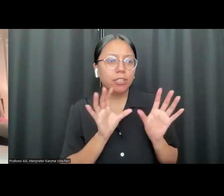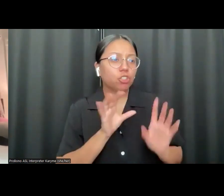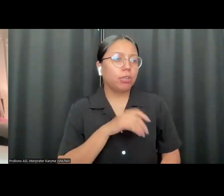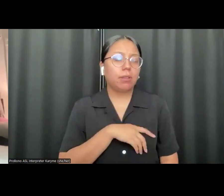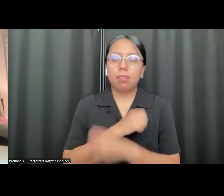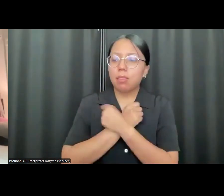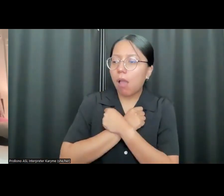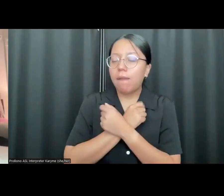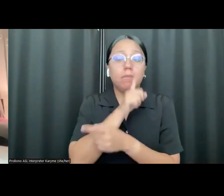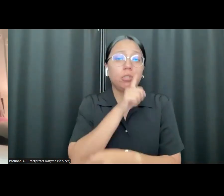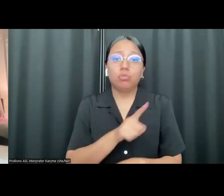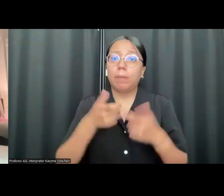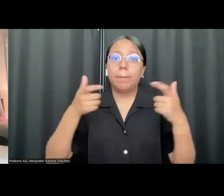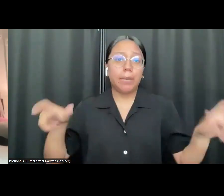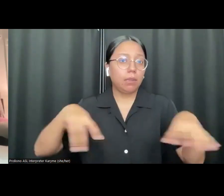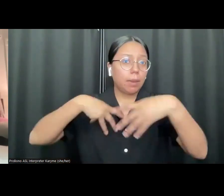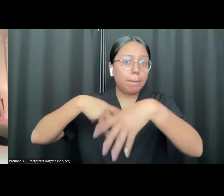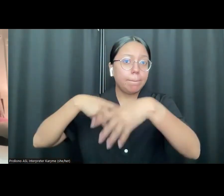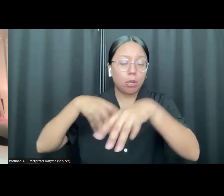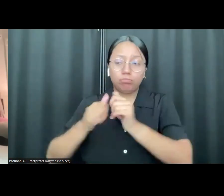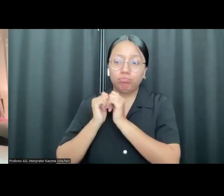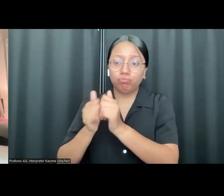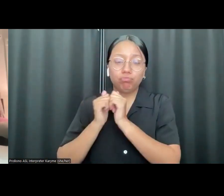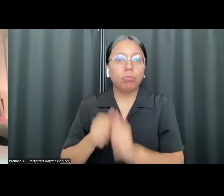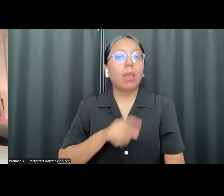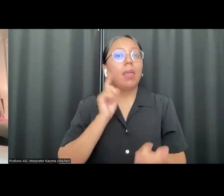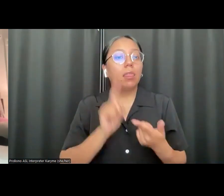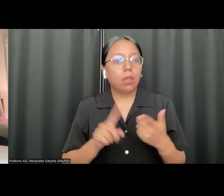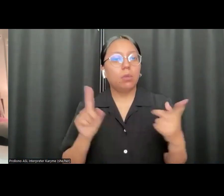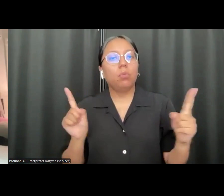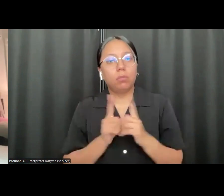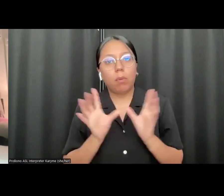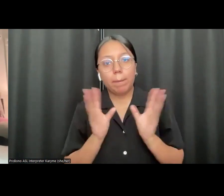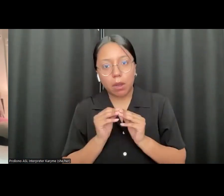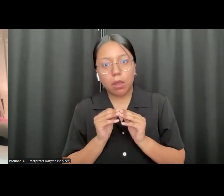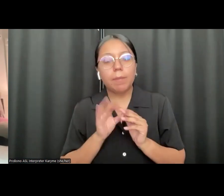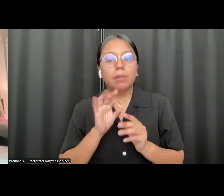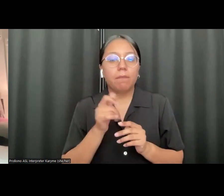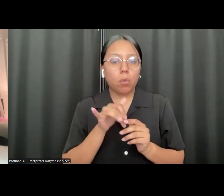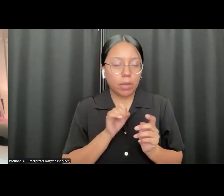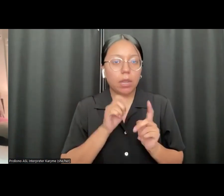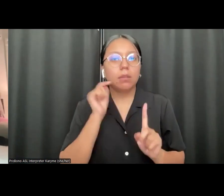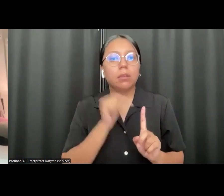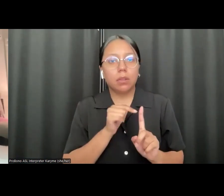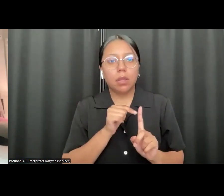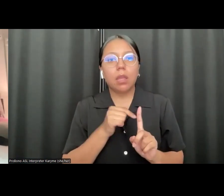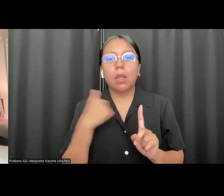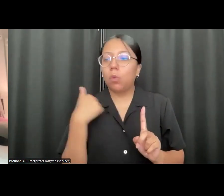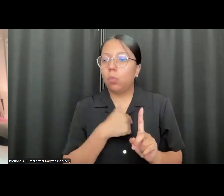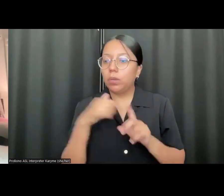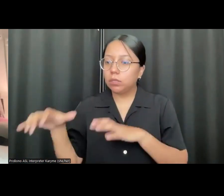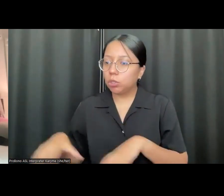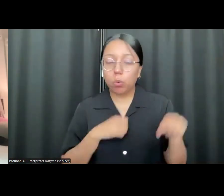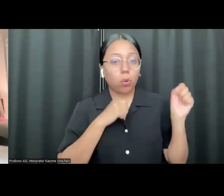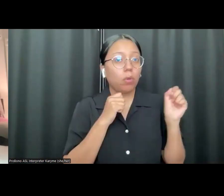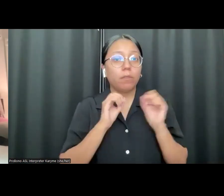street. And then we met up in the foyer of Chester Station and we took it over without a permit. We had ASL